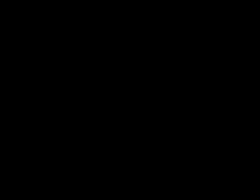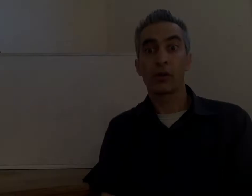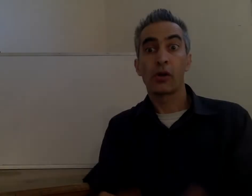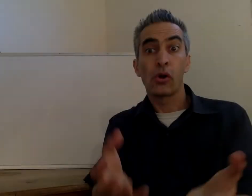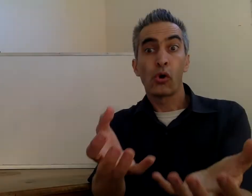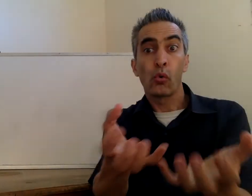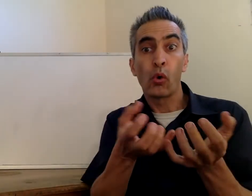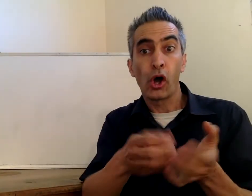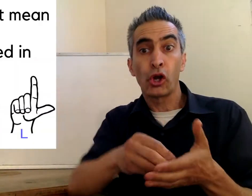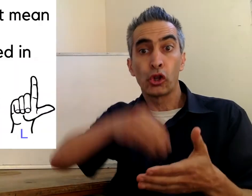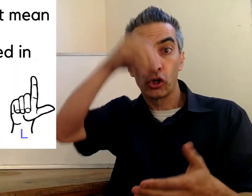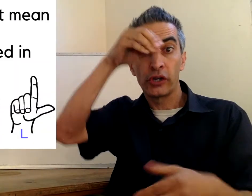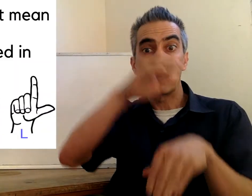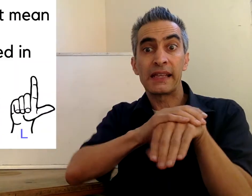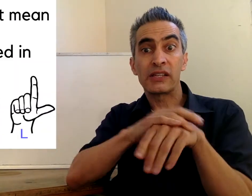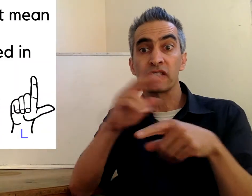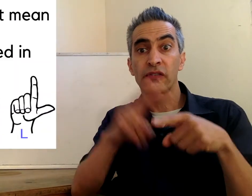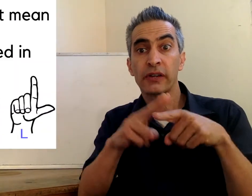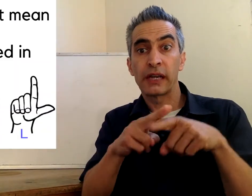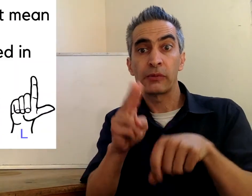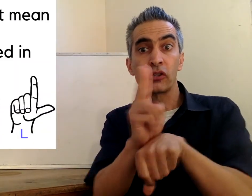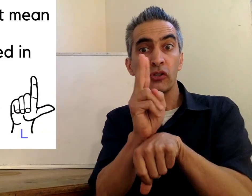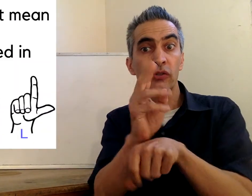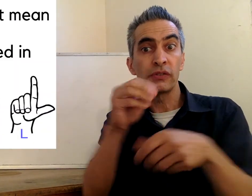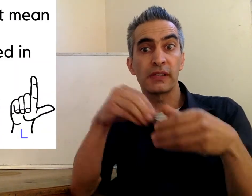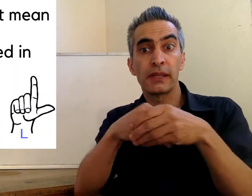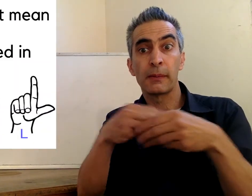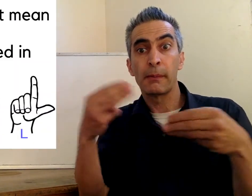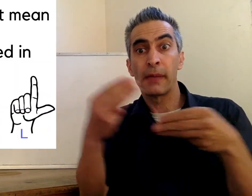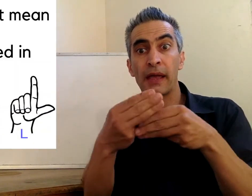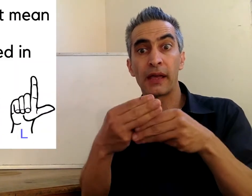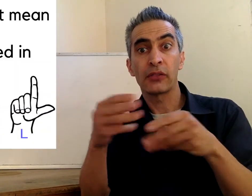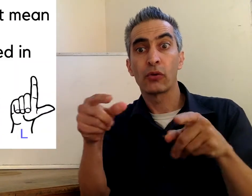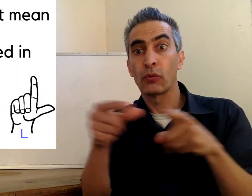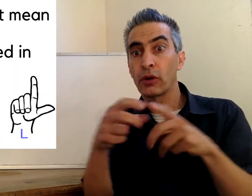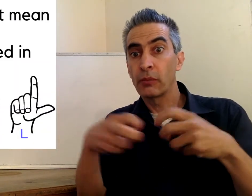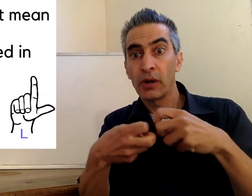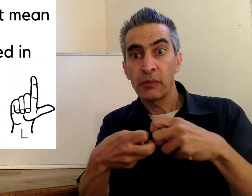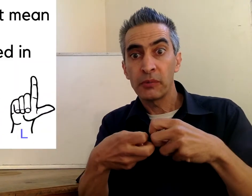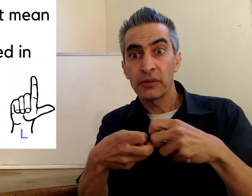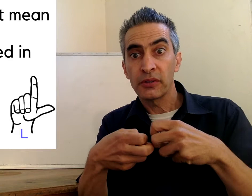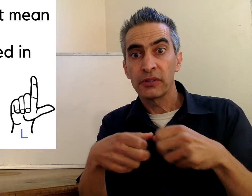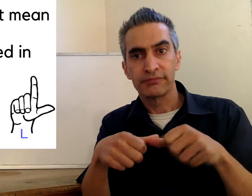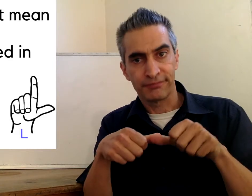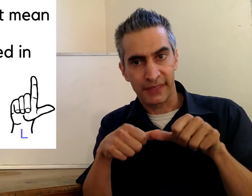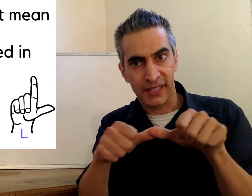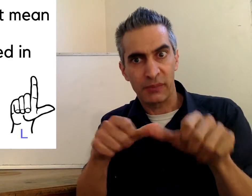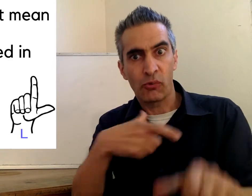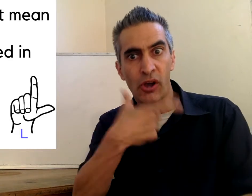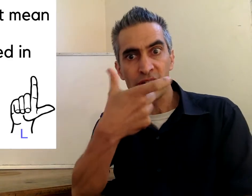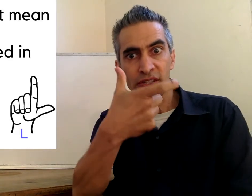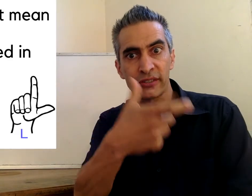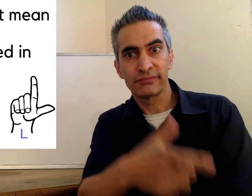Want to learn English vocabulary used in math word problems? Keep watching!